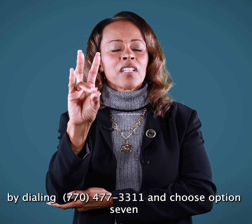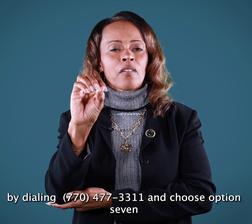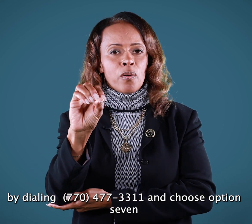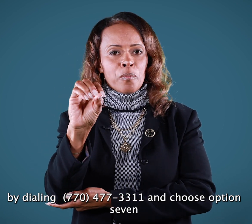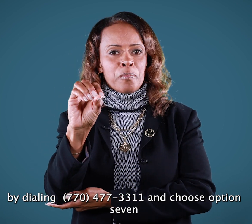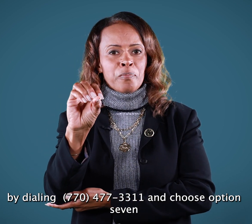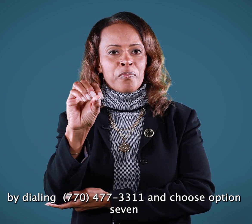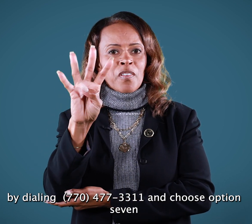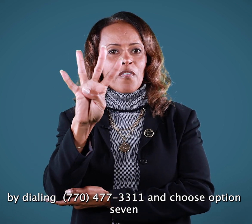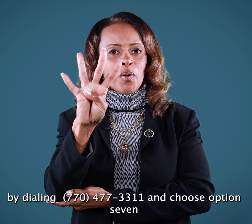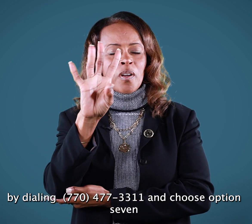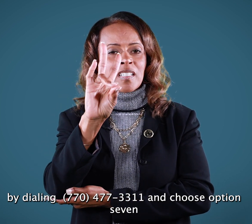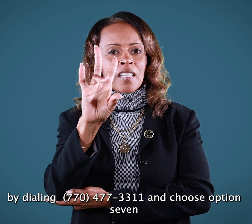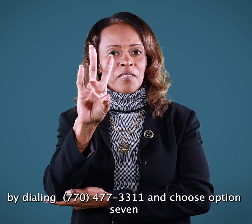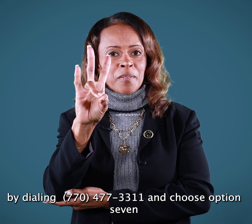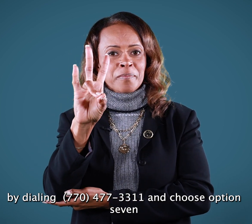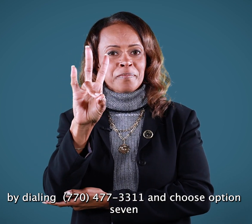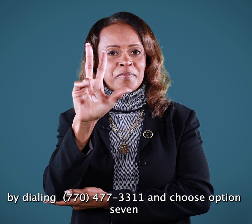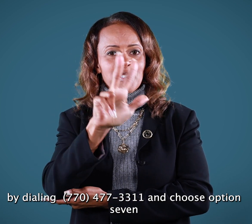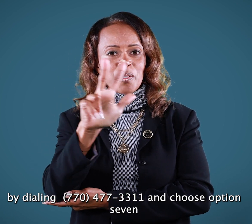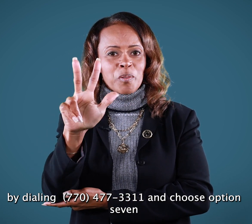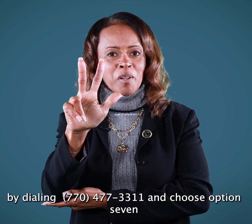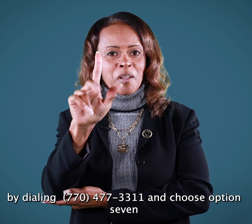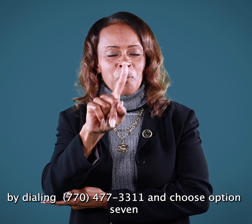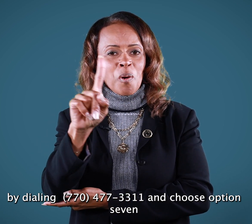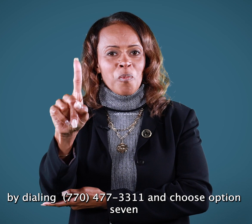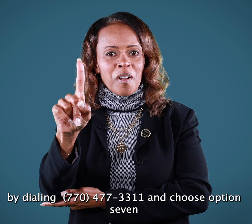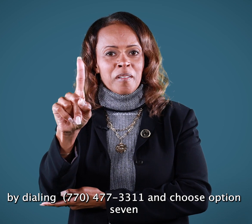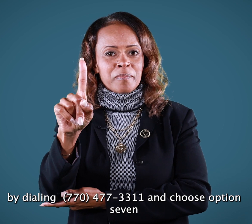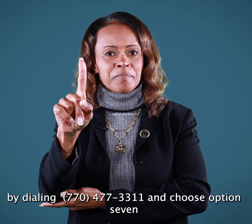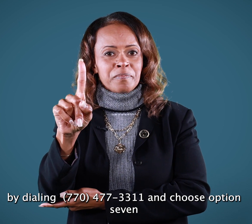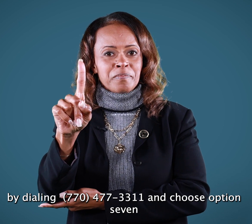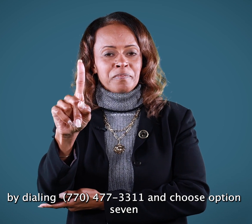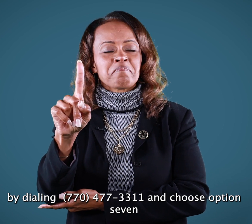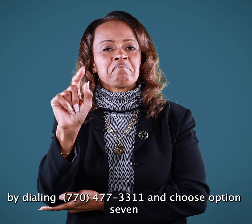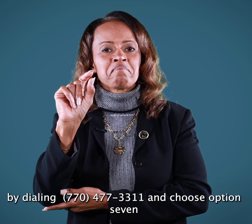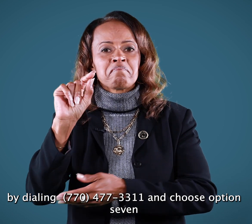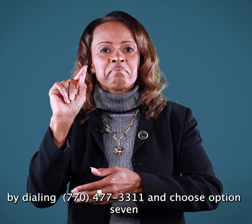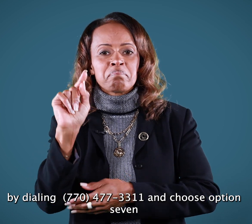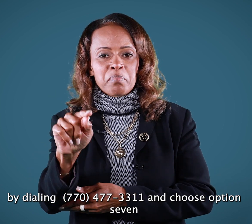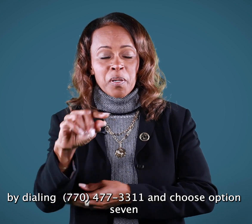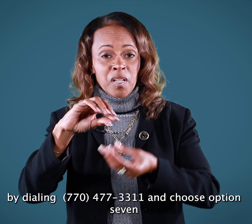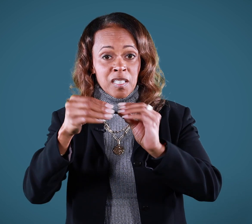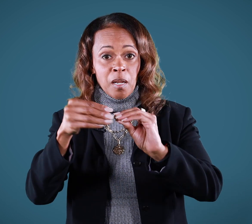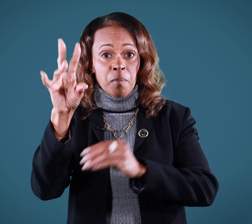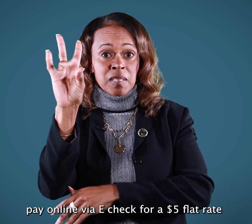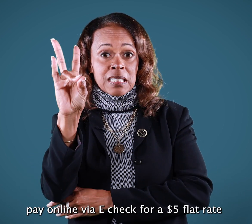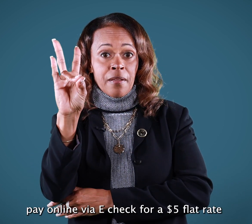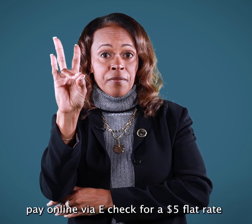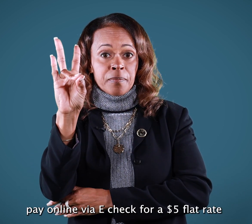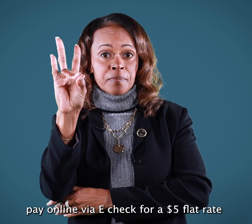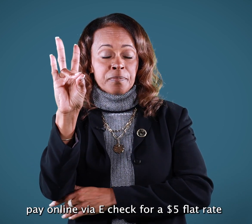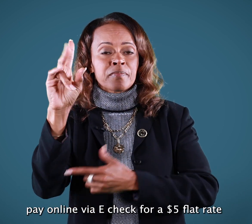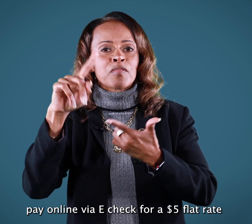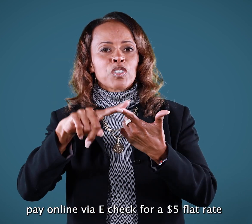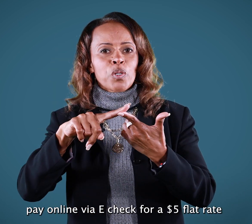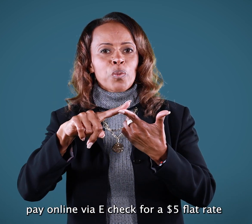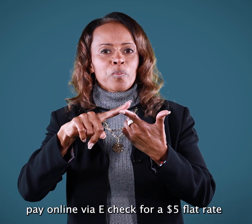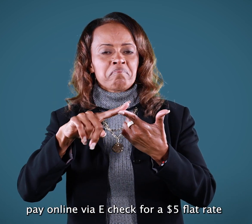-477-3311 and choose option 7. Pay online via e-check